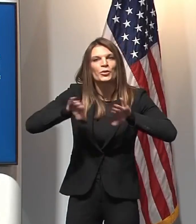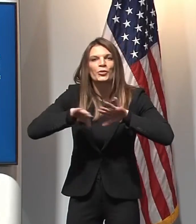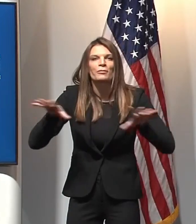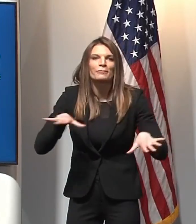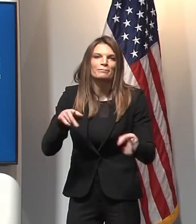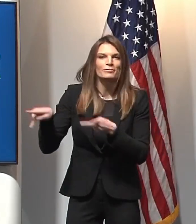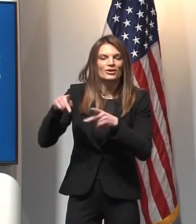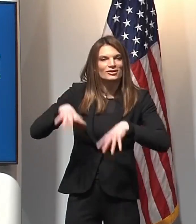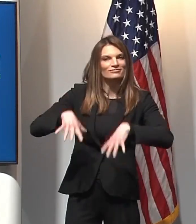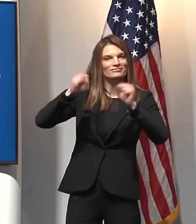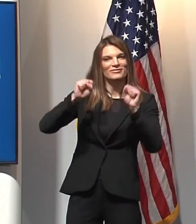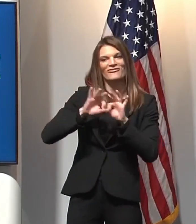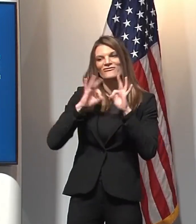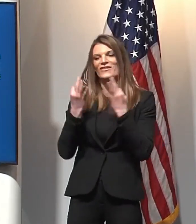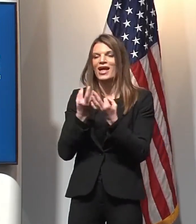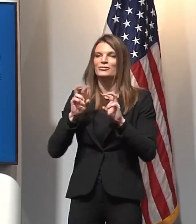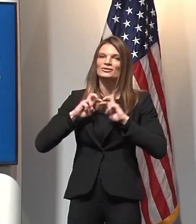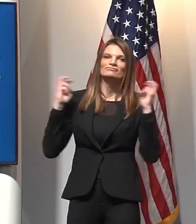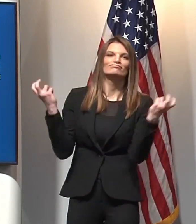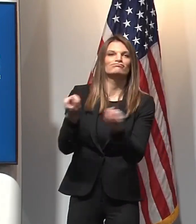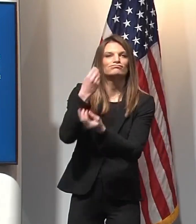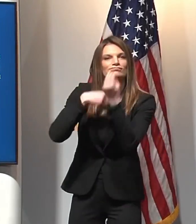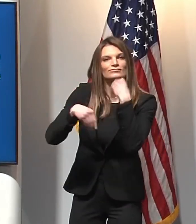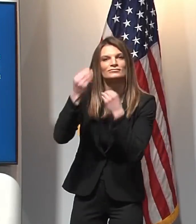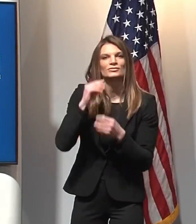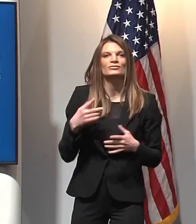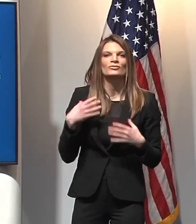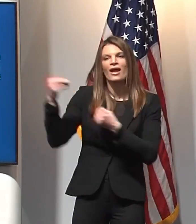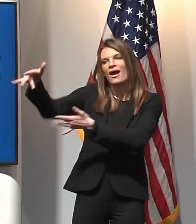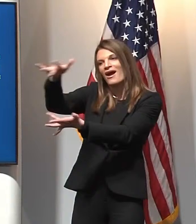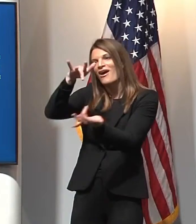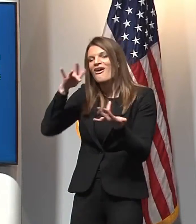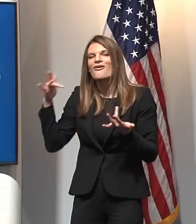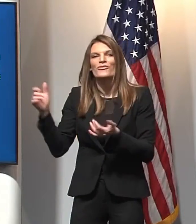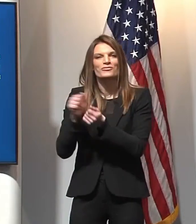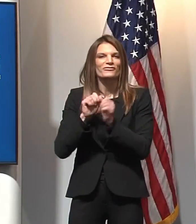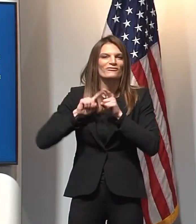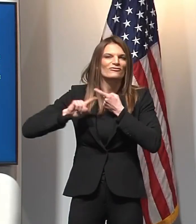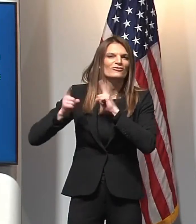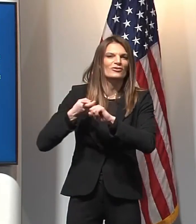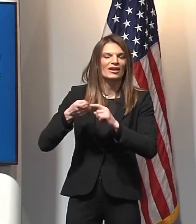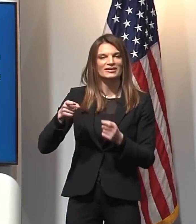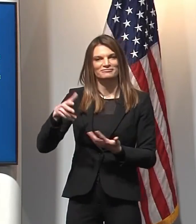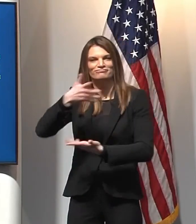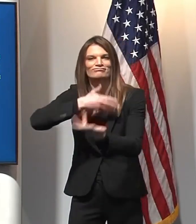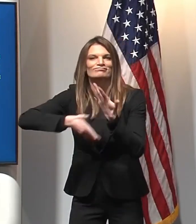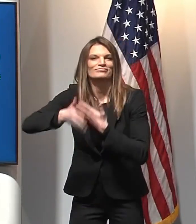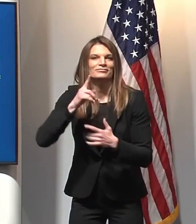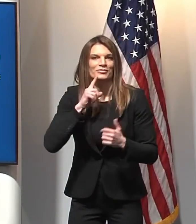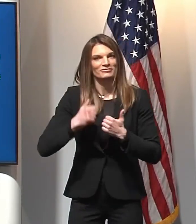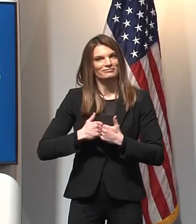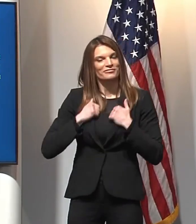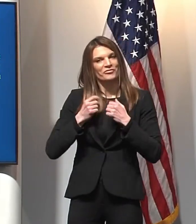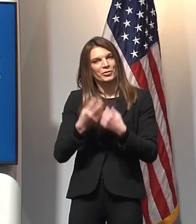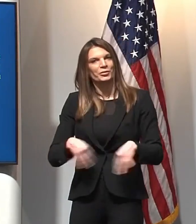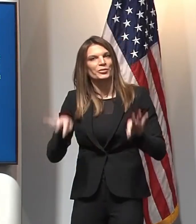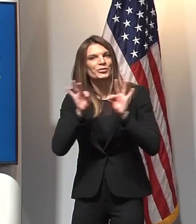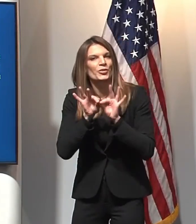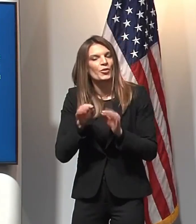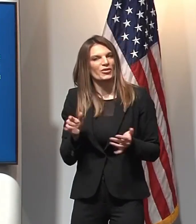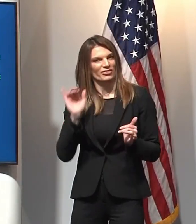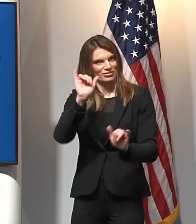family dinners, nights in and nights out, life's biggest milestones and most mundane